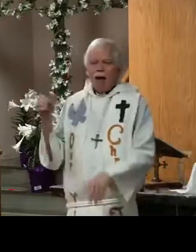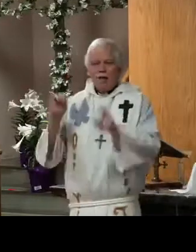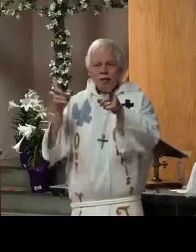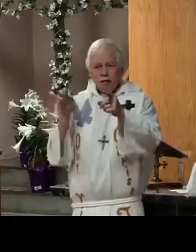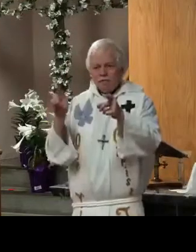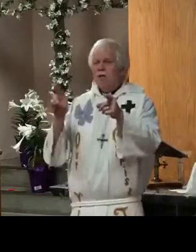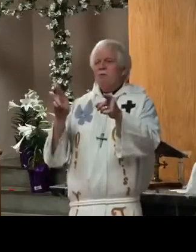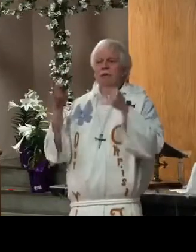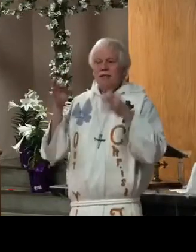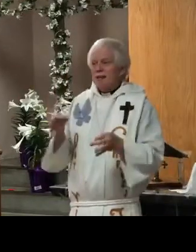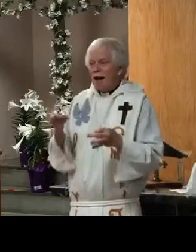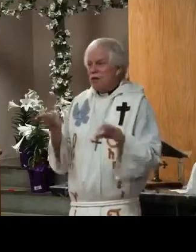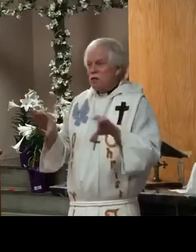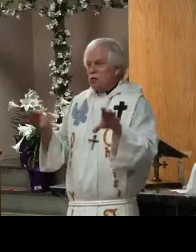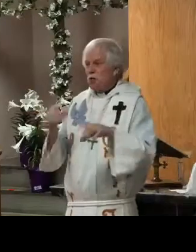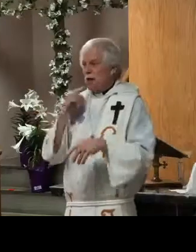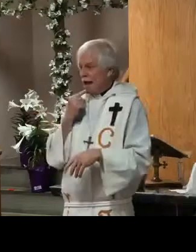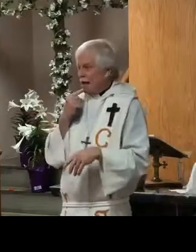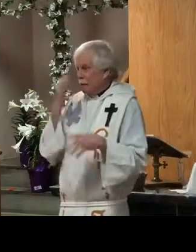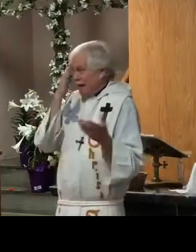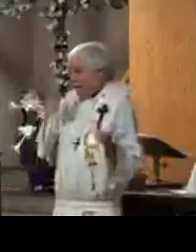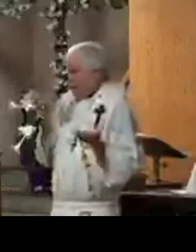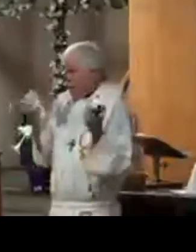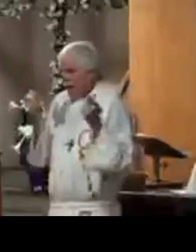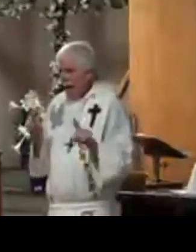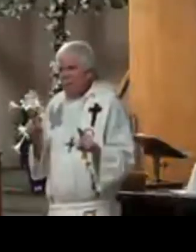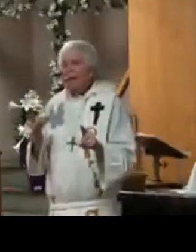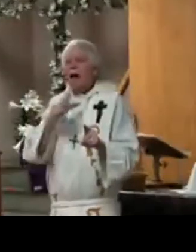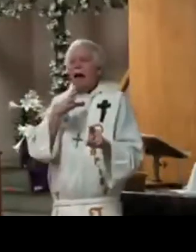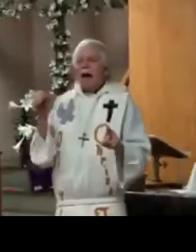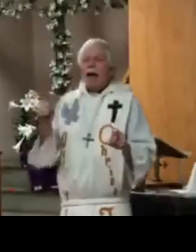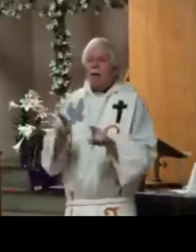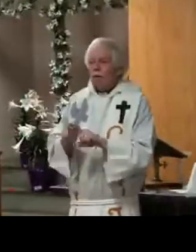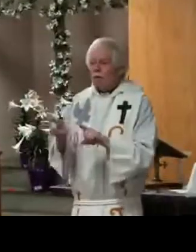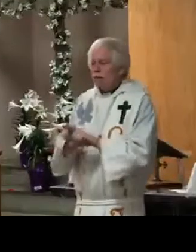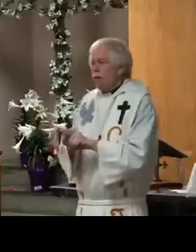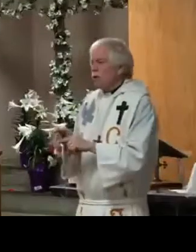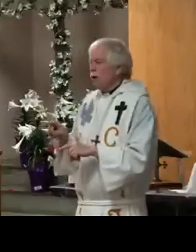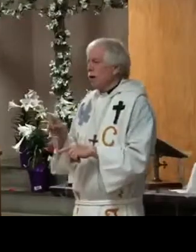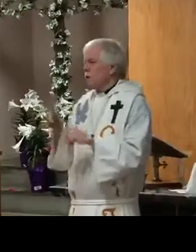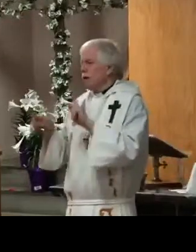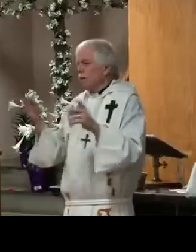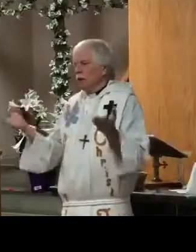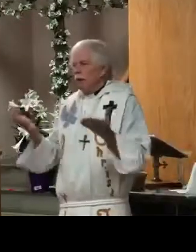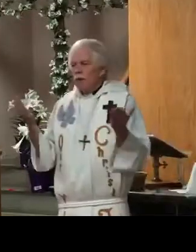Sarah and Jennifer for deciding to do the candy. We didn't even know it was going to happen, and